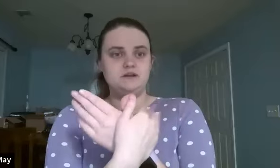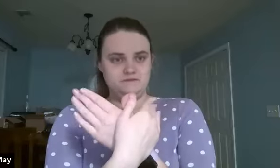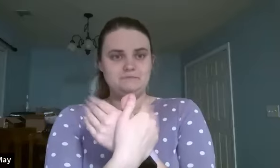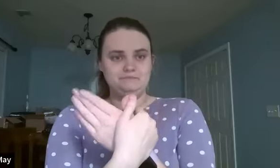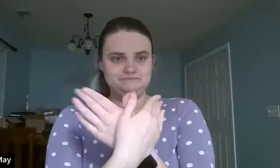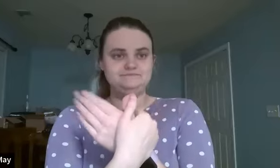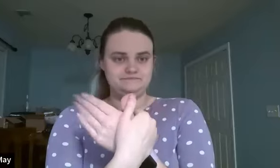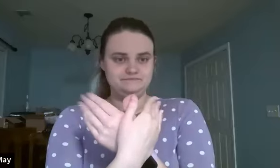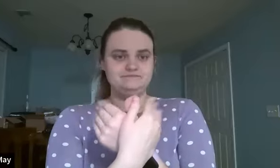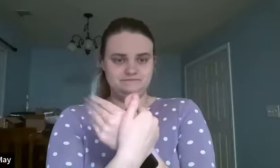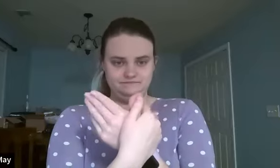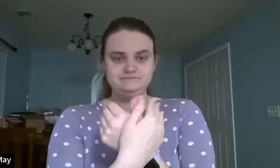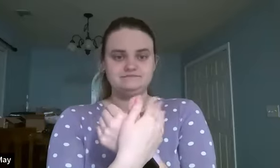Butterfly.